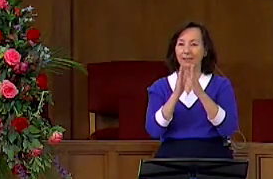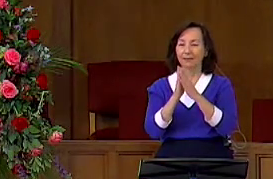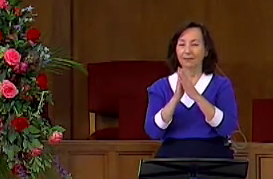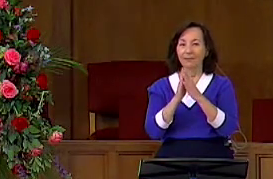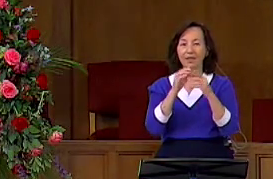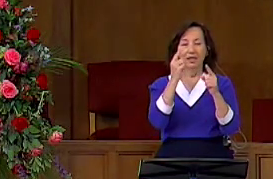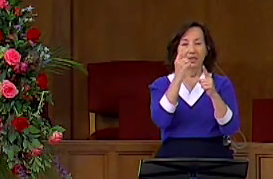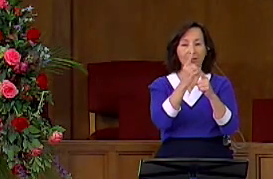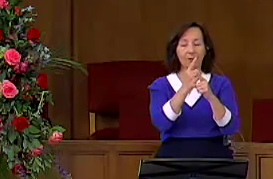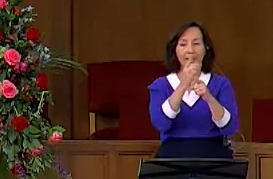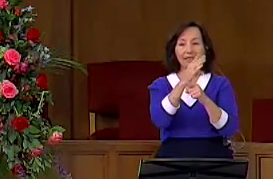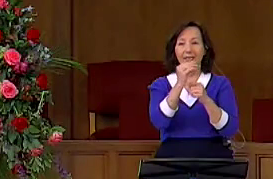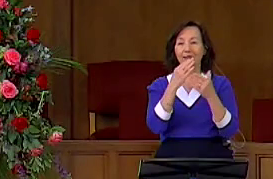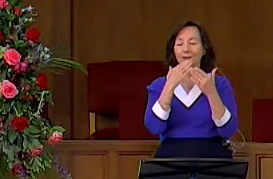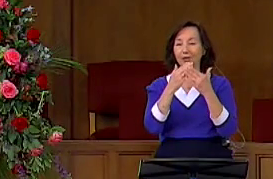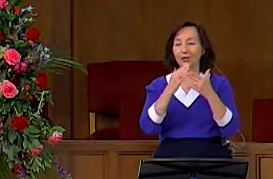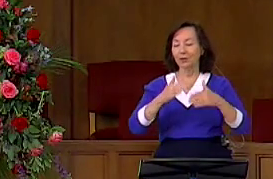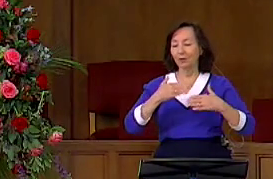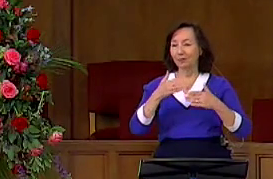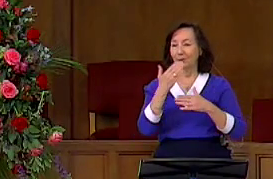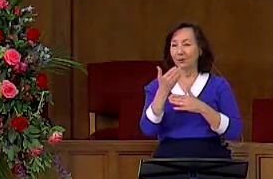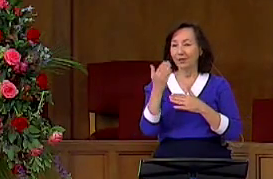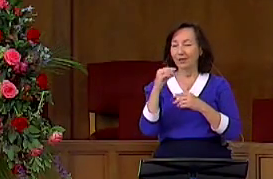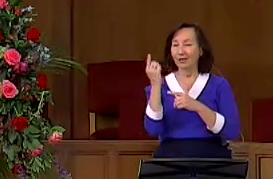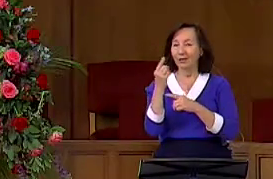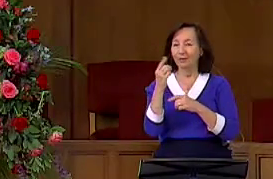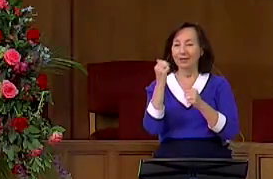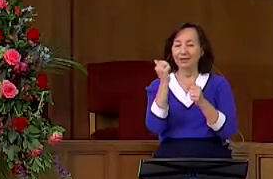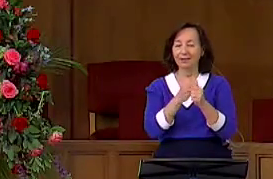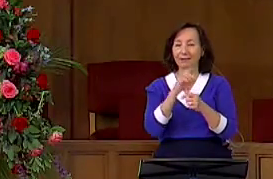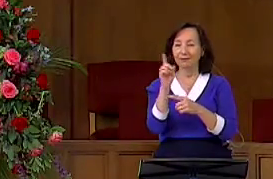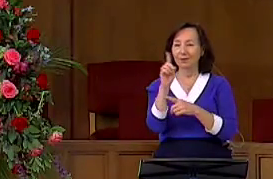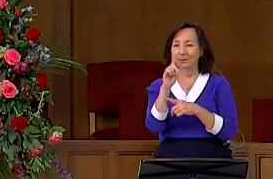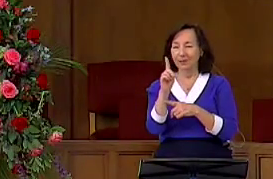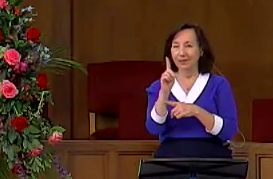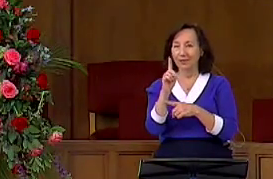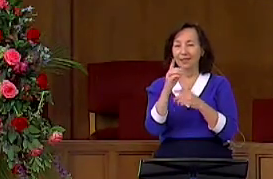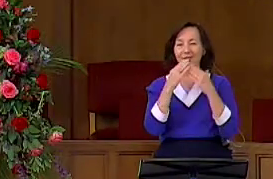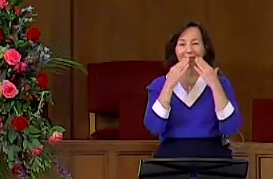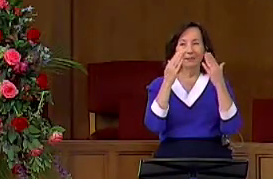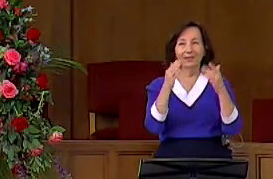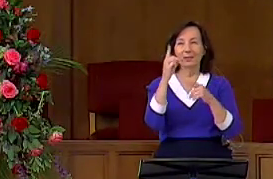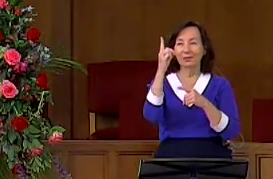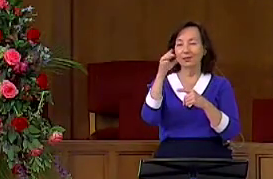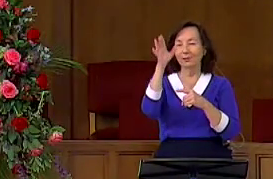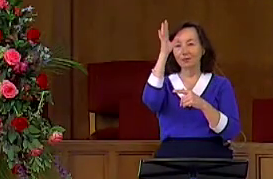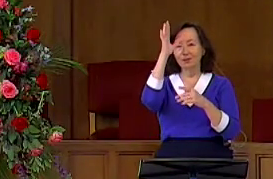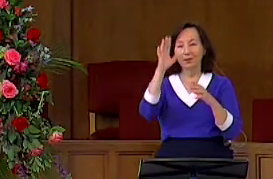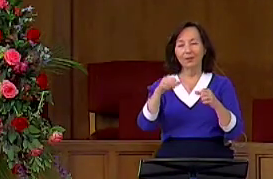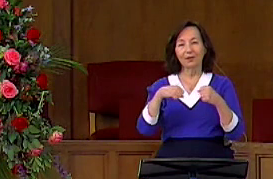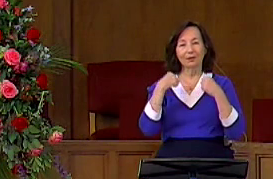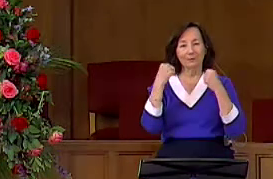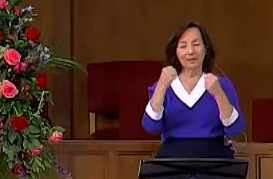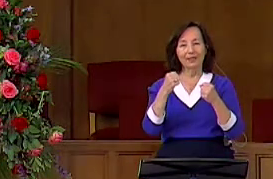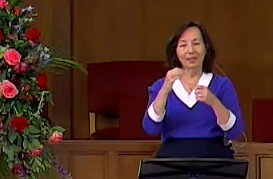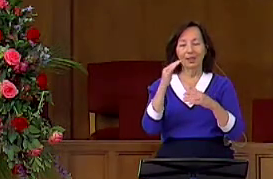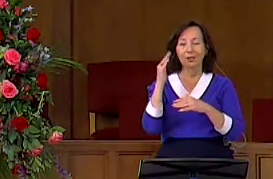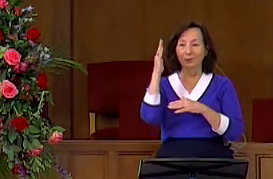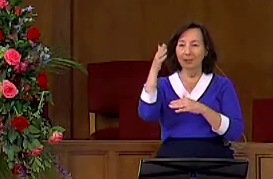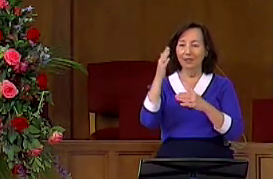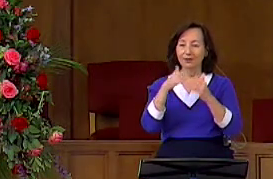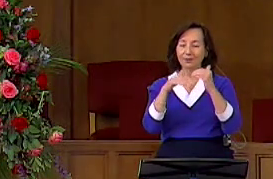It is right and a good and joyful thing always and everywhere to give thanks to you, Father Almighty, Creator